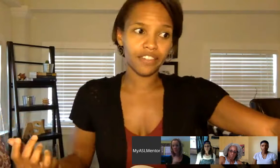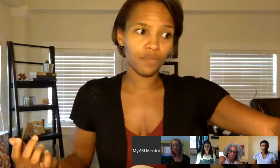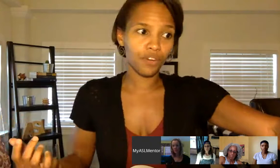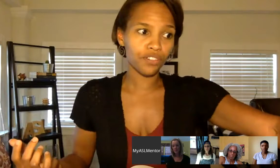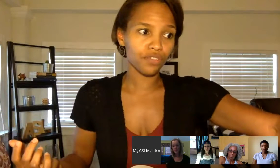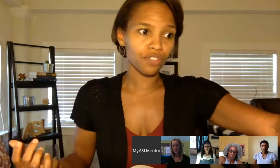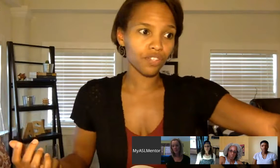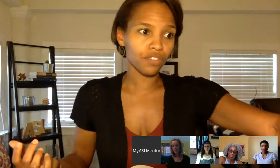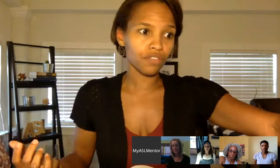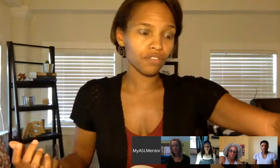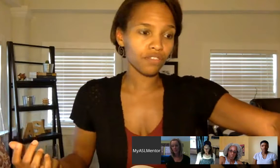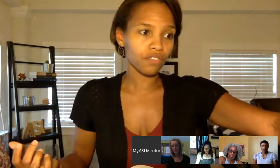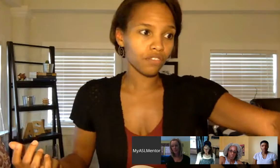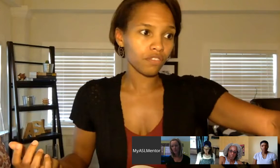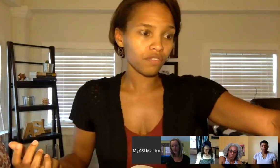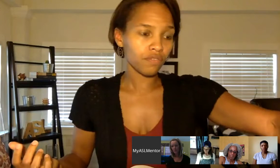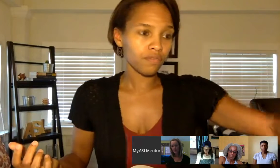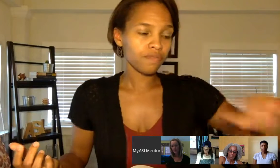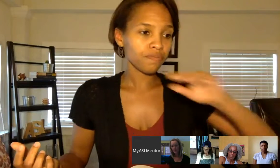in the inspiration video.